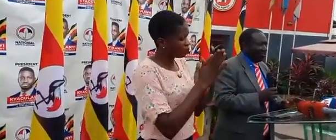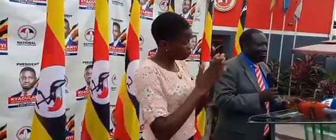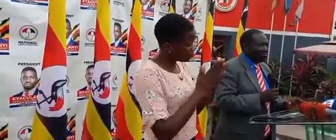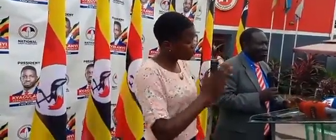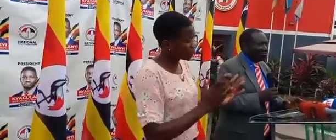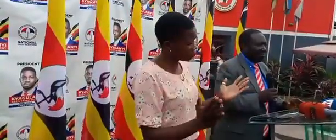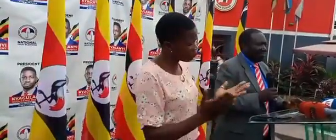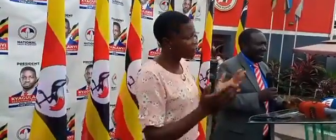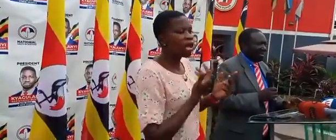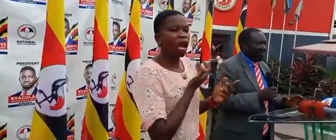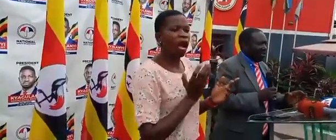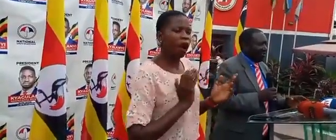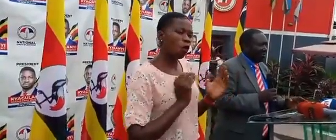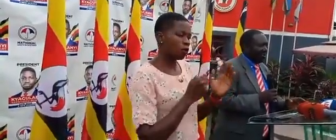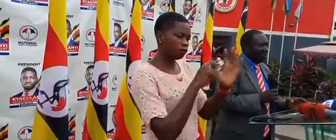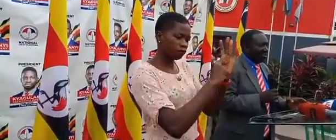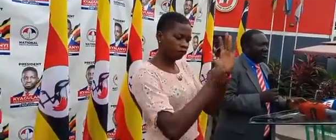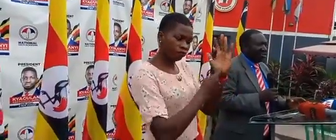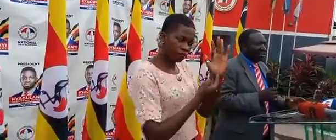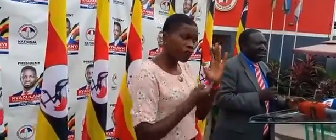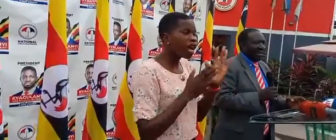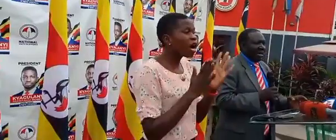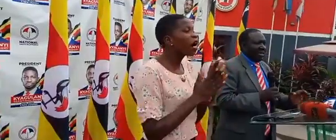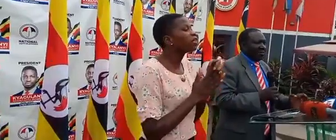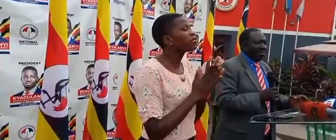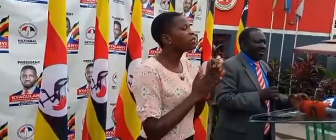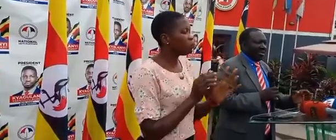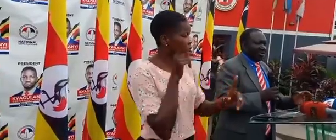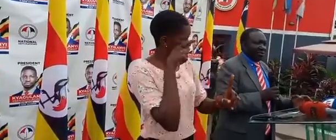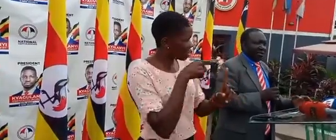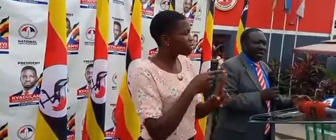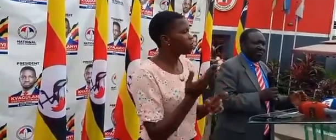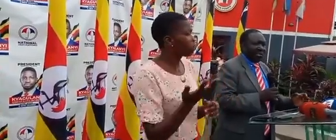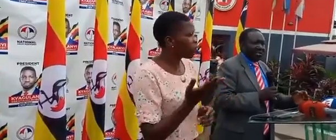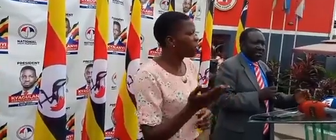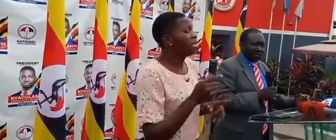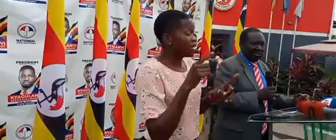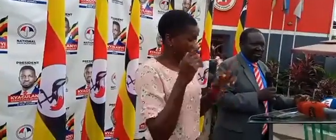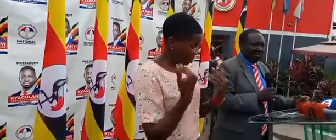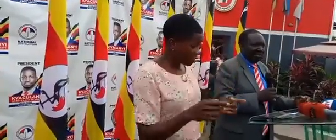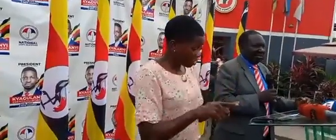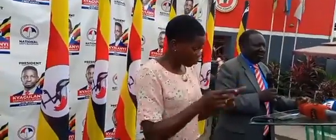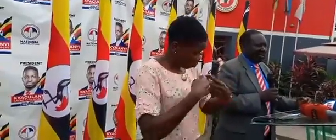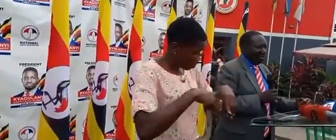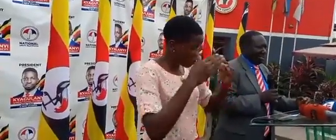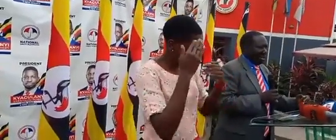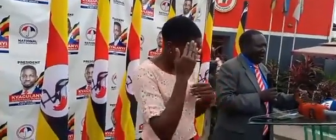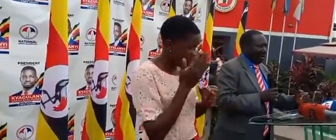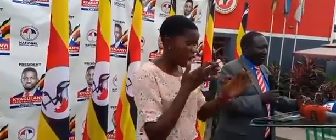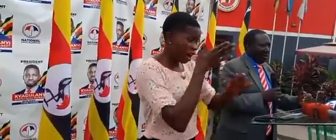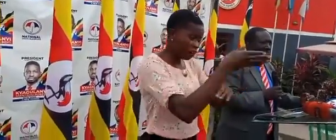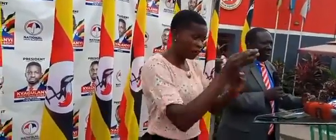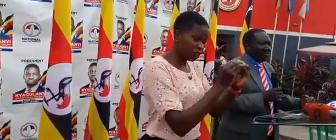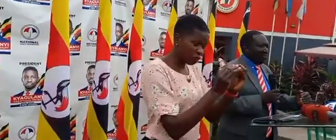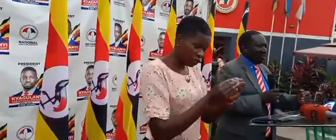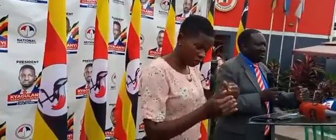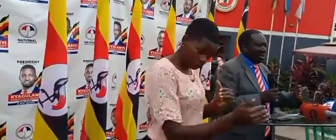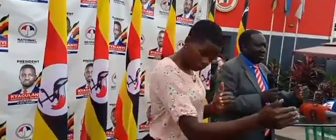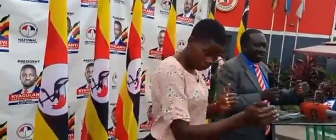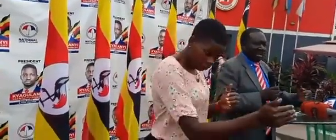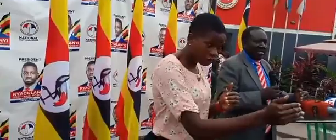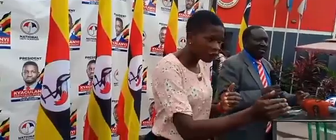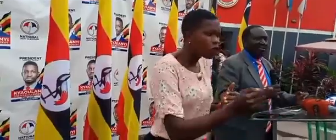values and the norms. And I know in the retreat, after the retreat, we shall have formed a